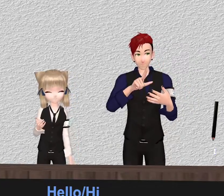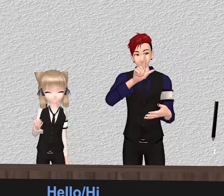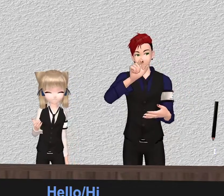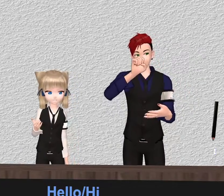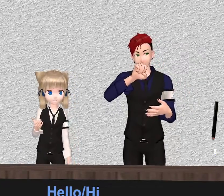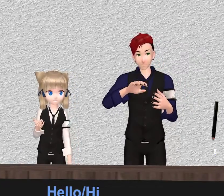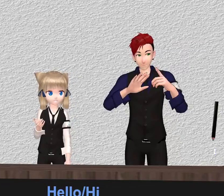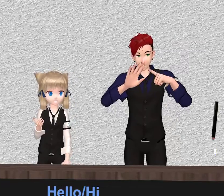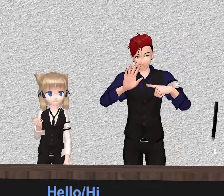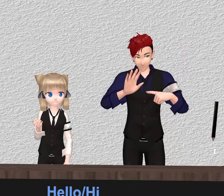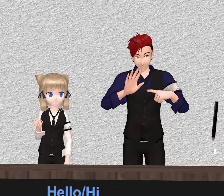let's see here.